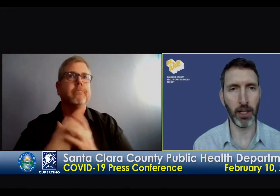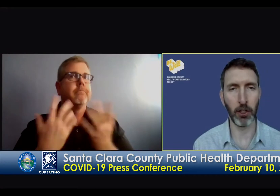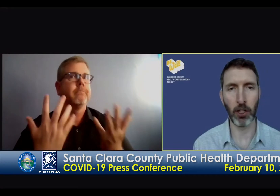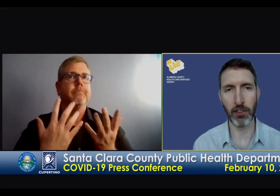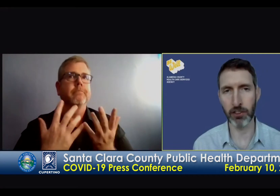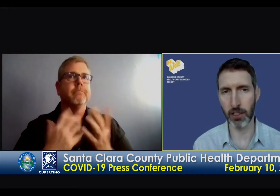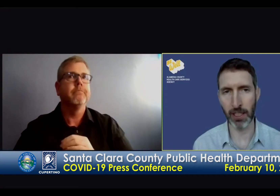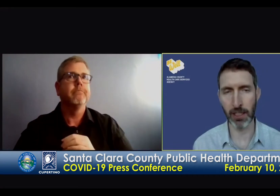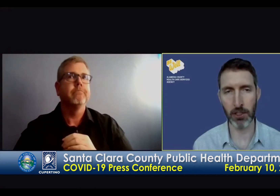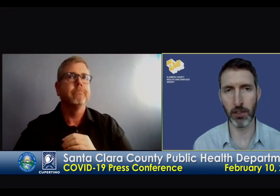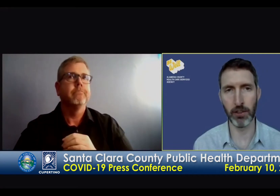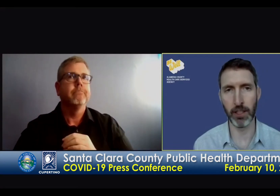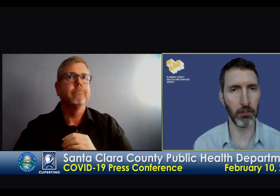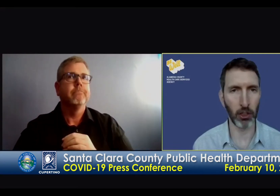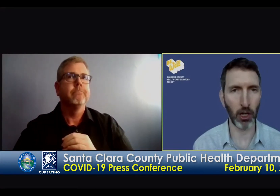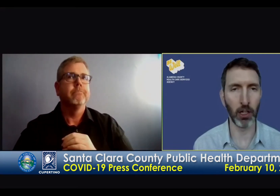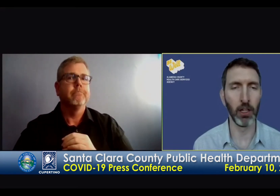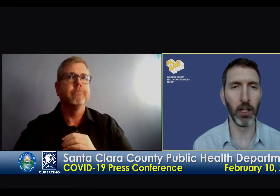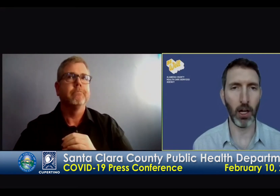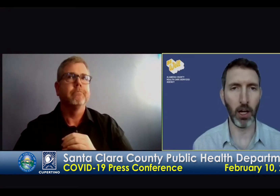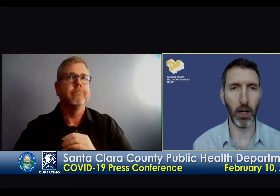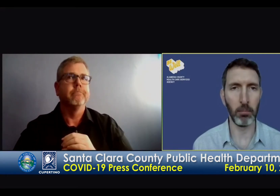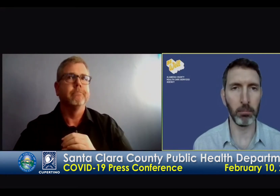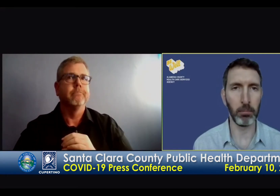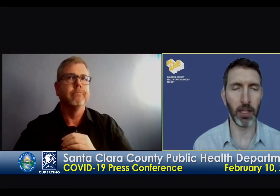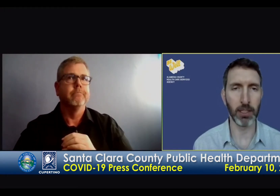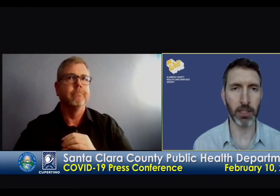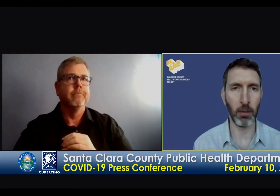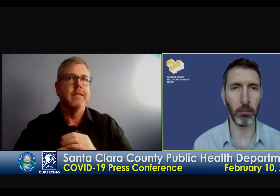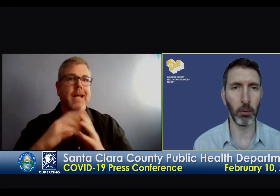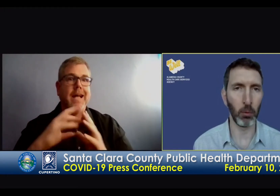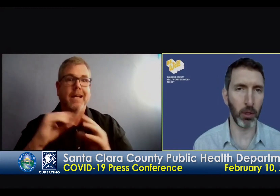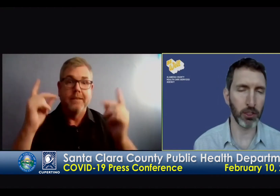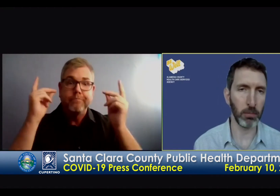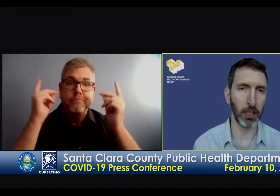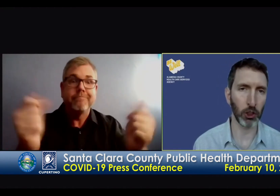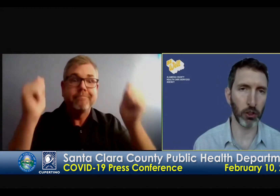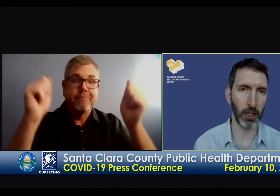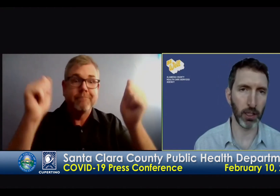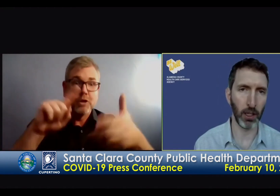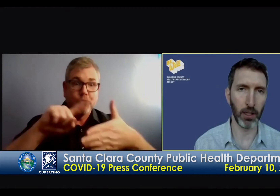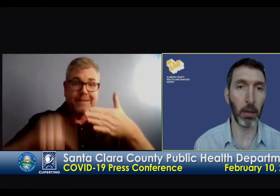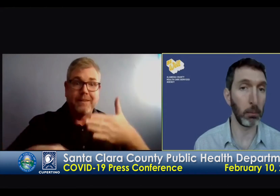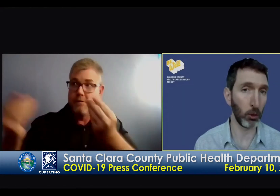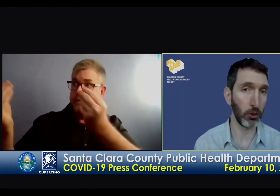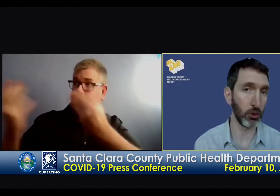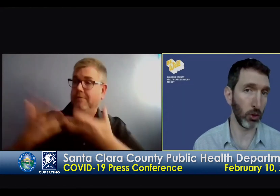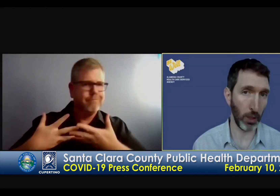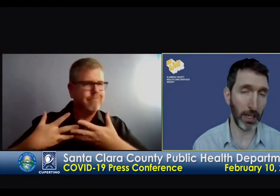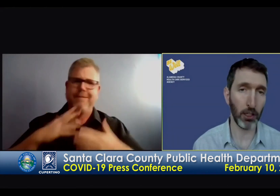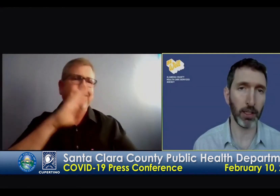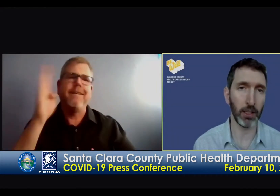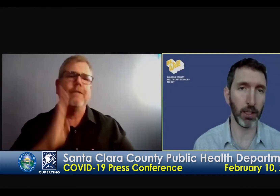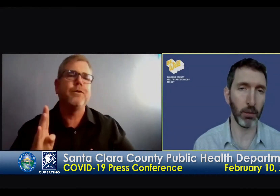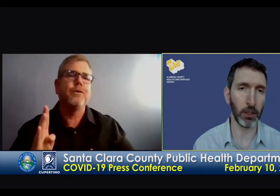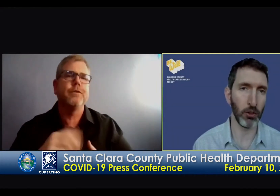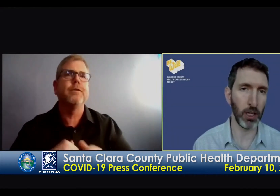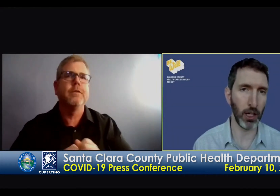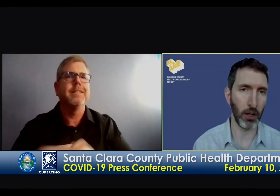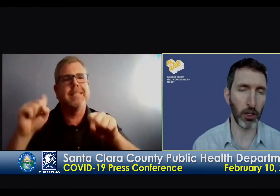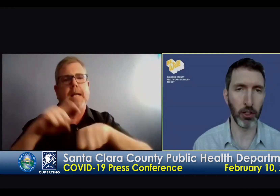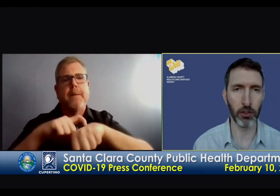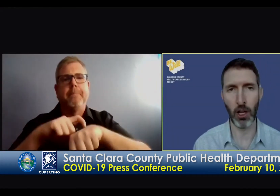they are not instantaneous, and they never are. But we wanted to make sure that the public was aware, and we know